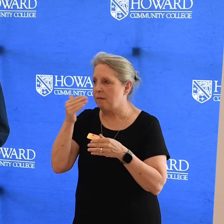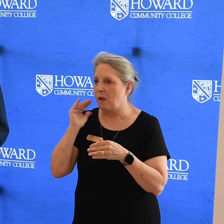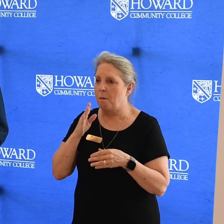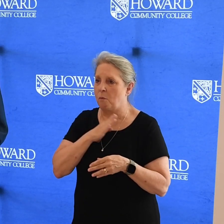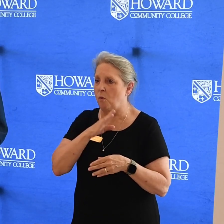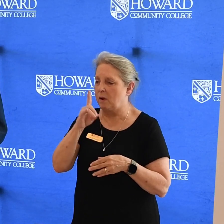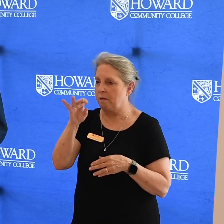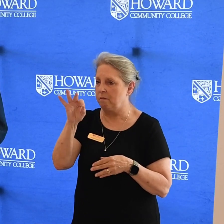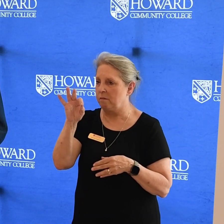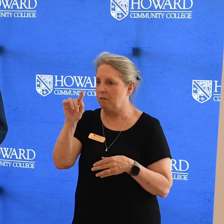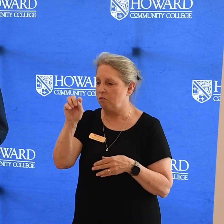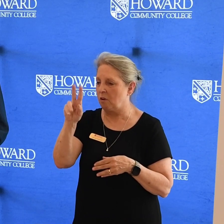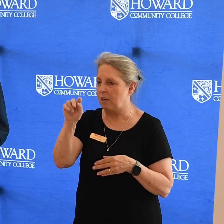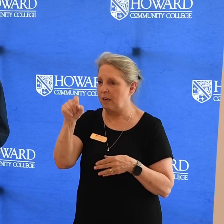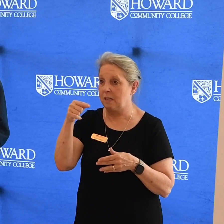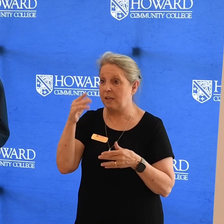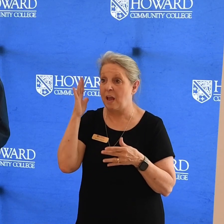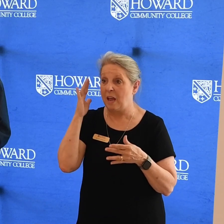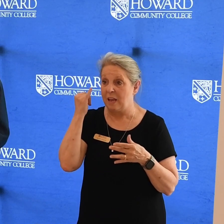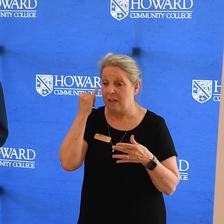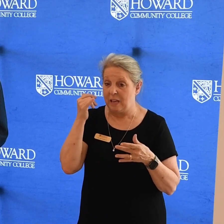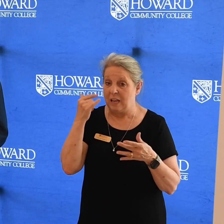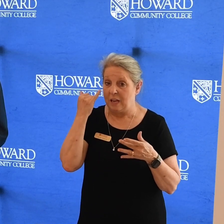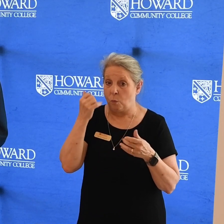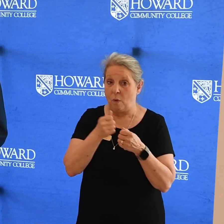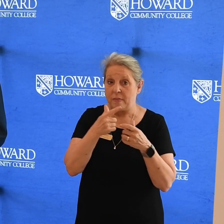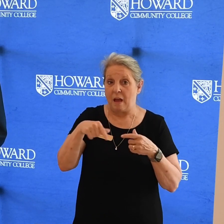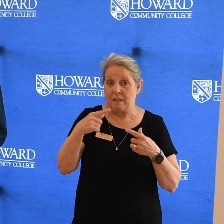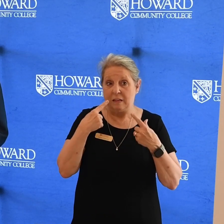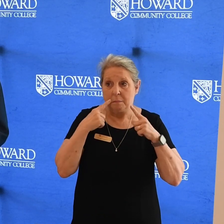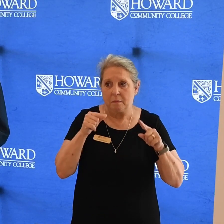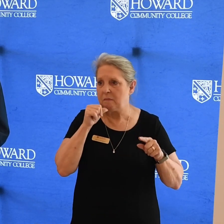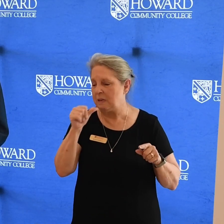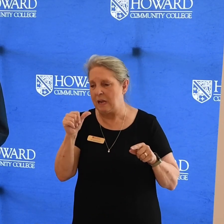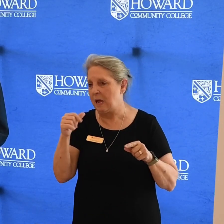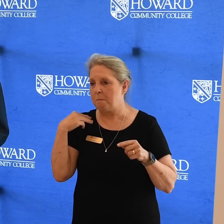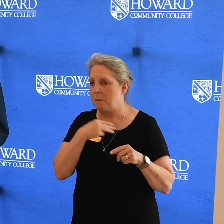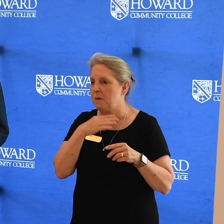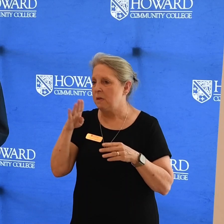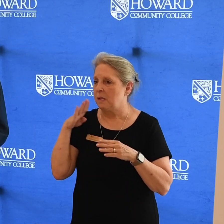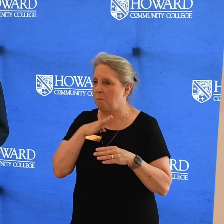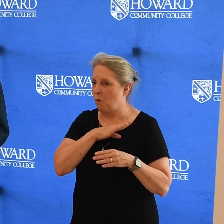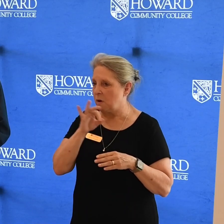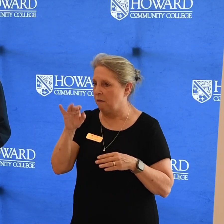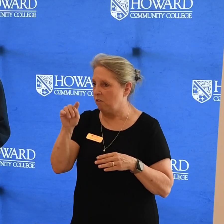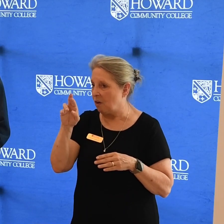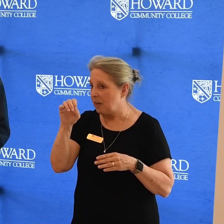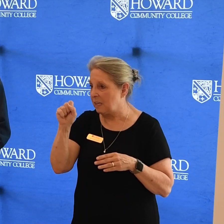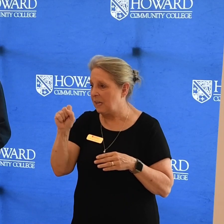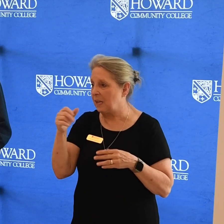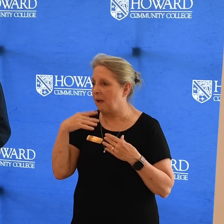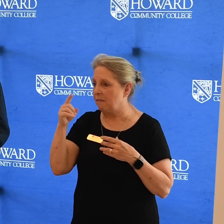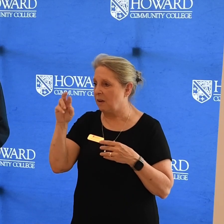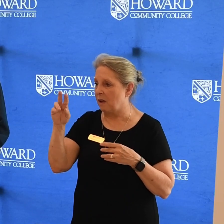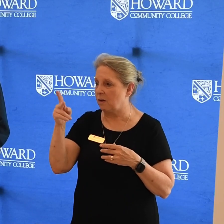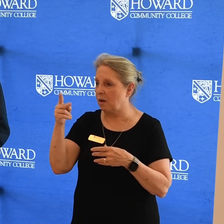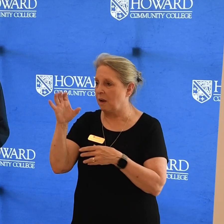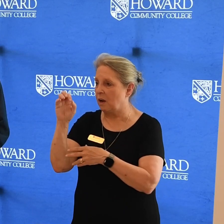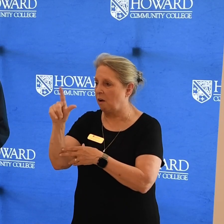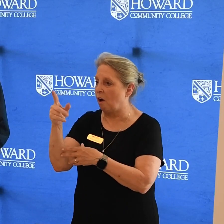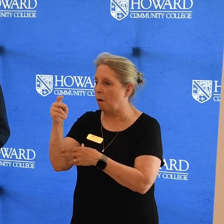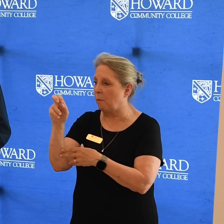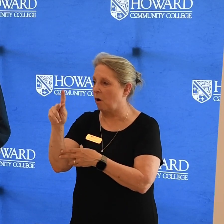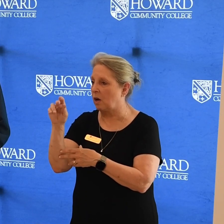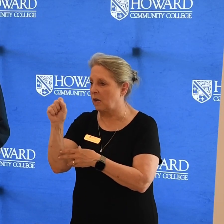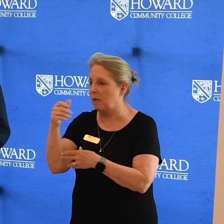of Trustees, because this would not be possible without their support. So members of the Board of Trustees for Howard Community College, we have Dr. Carl Perkins. Please